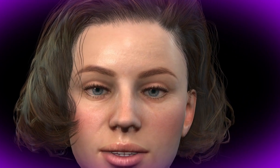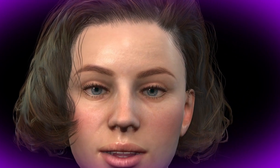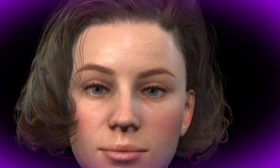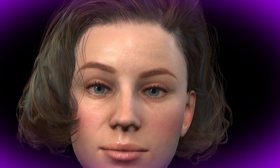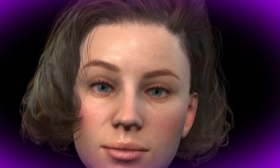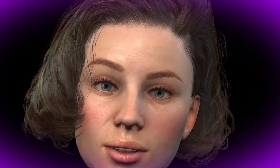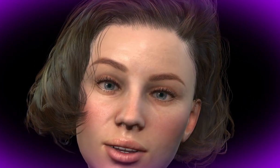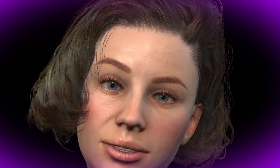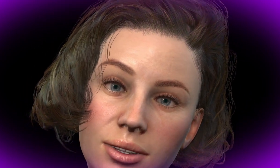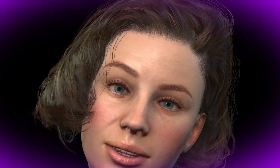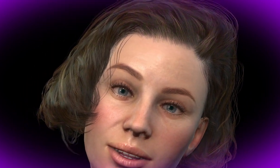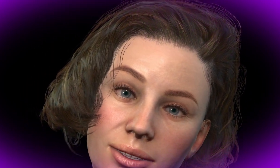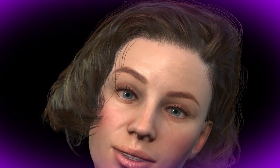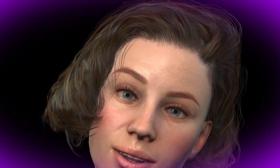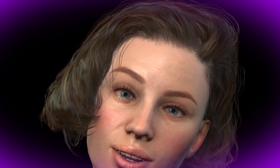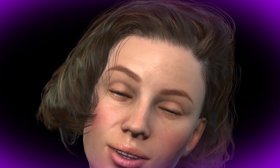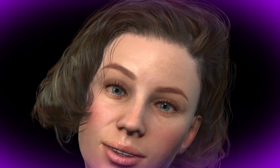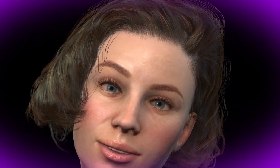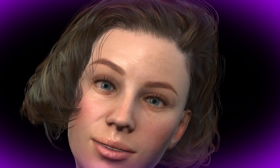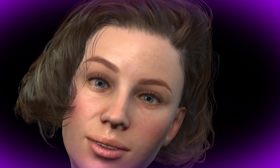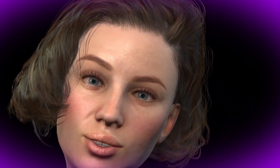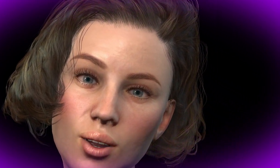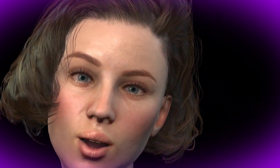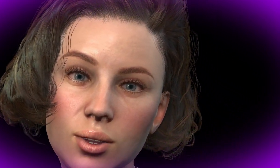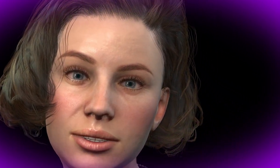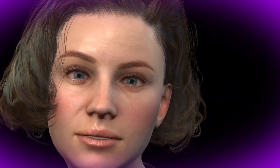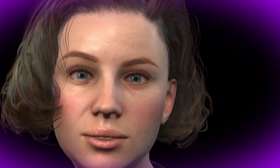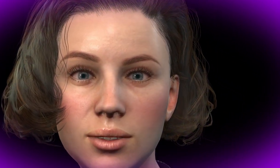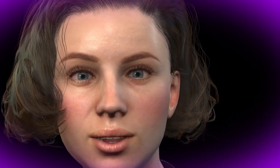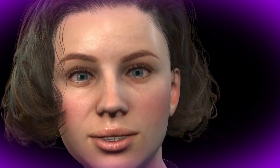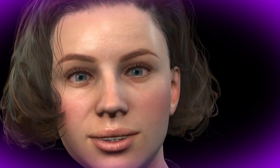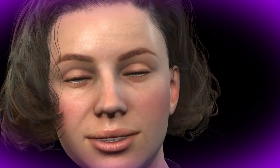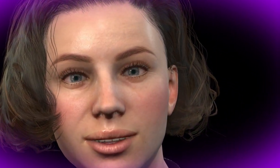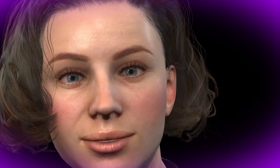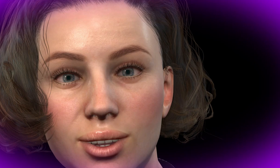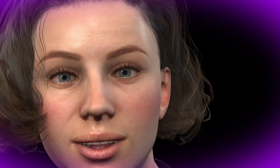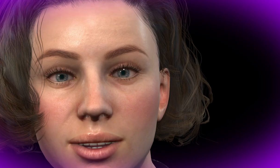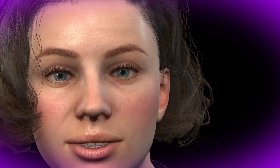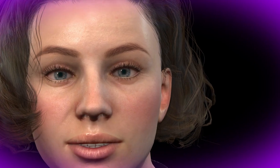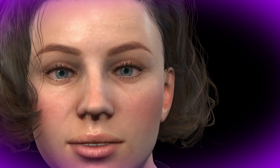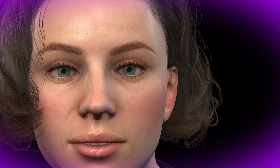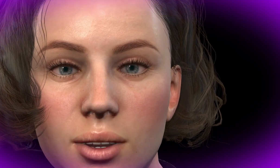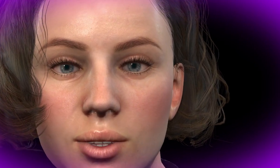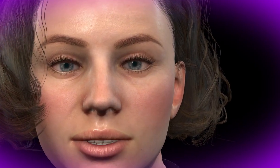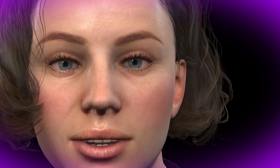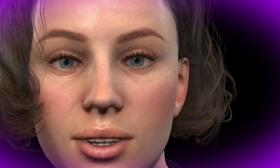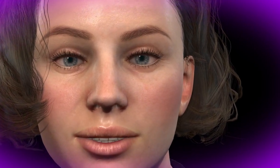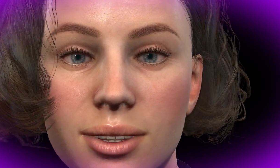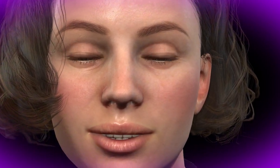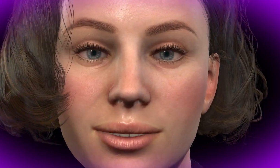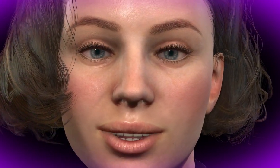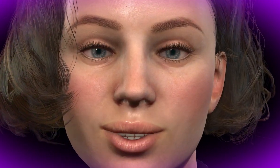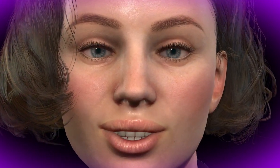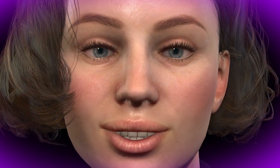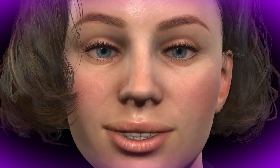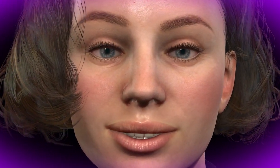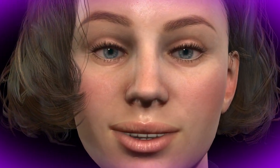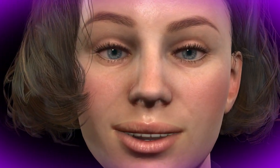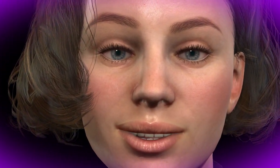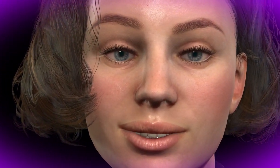time. Early in the 1800s, there were only a few thousand deaf Americans. No standard sign language existed at this